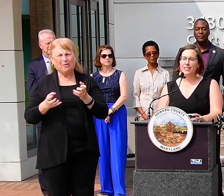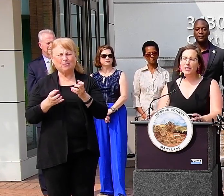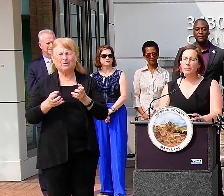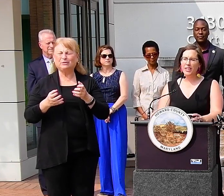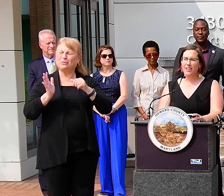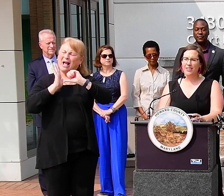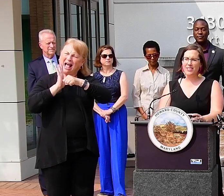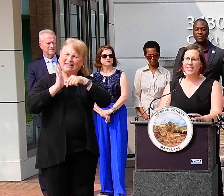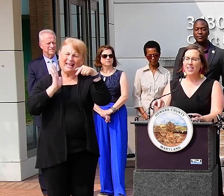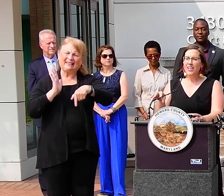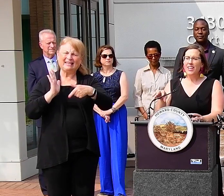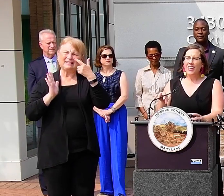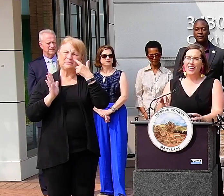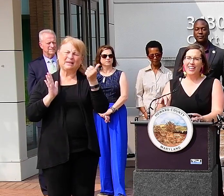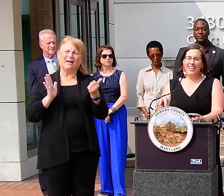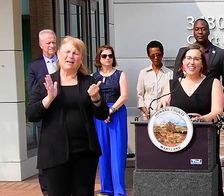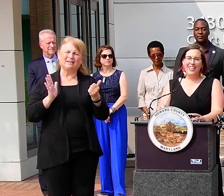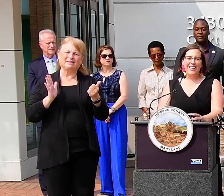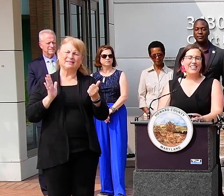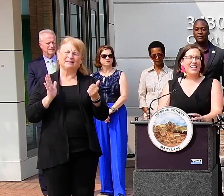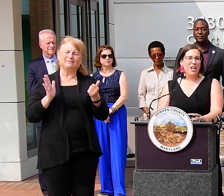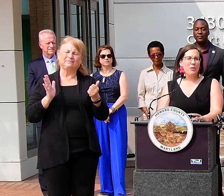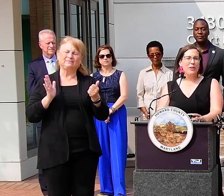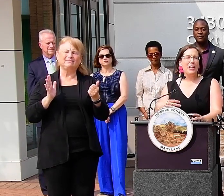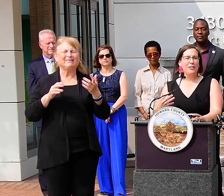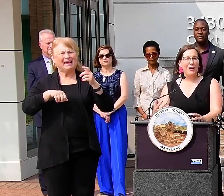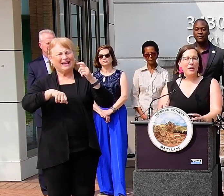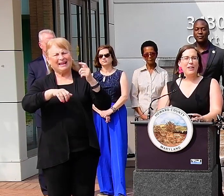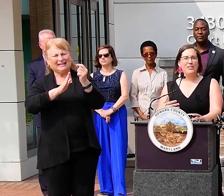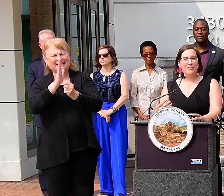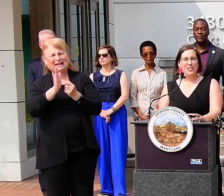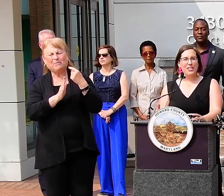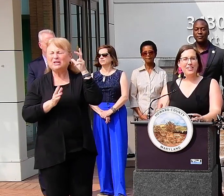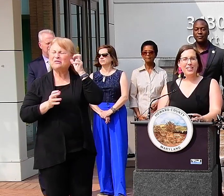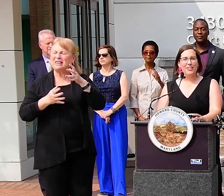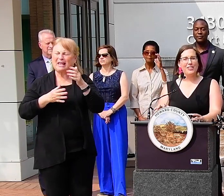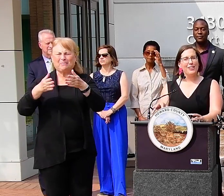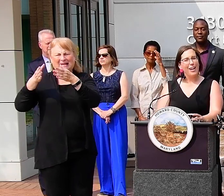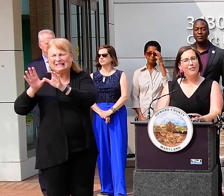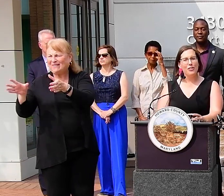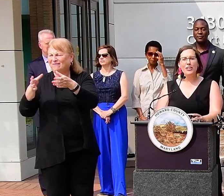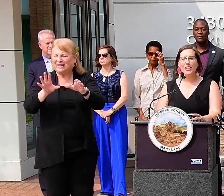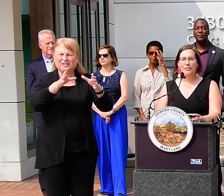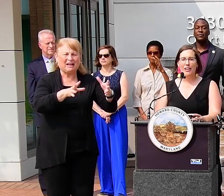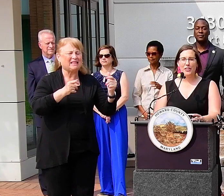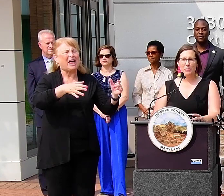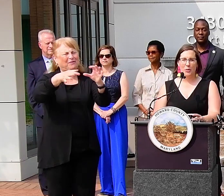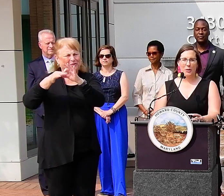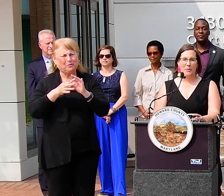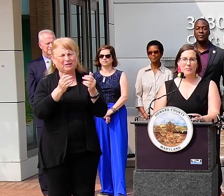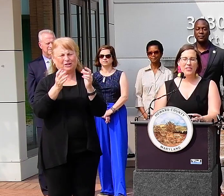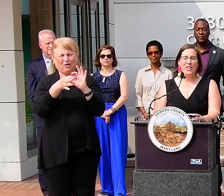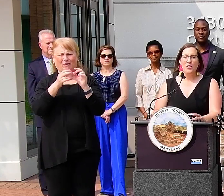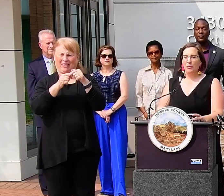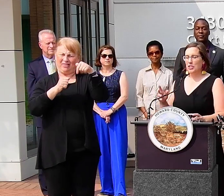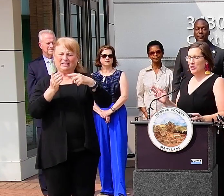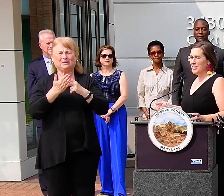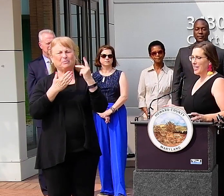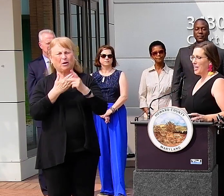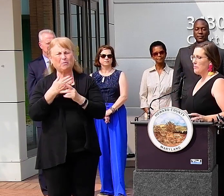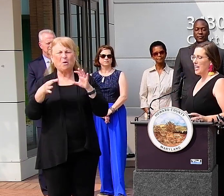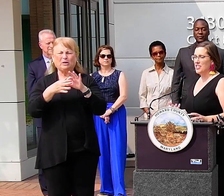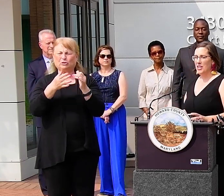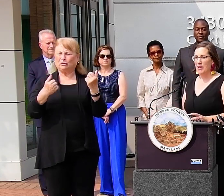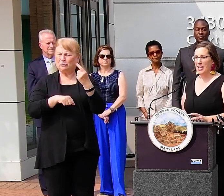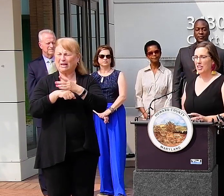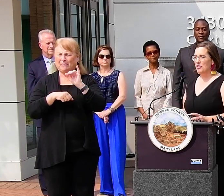highlight this because in a time where we hear a lot about division, there's a lot of unity around this program. We're joined